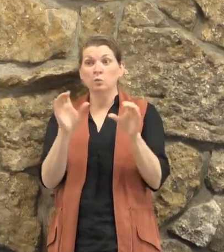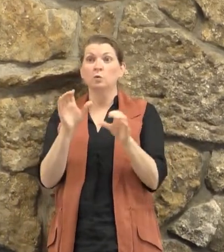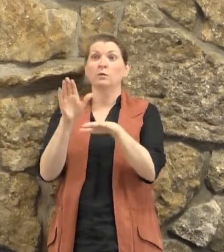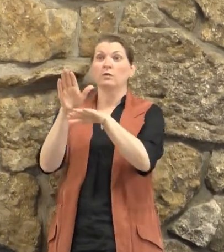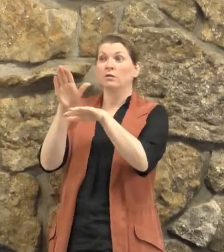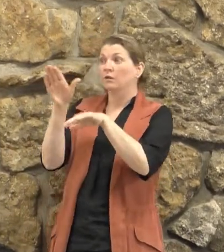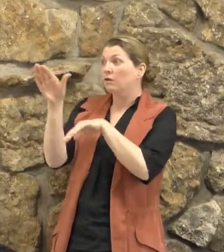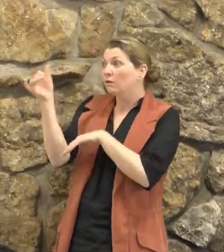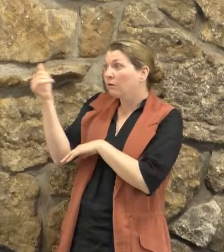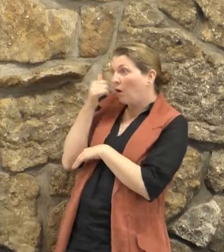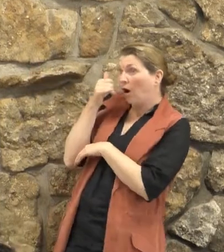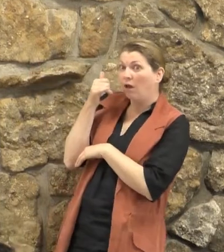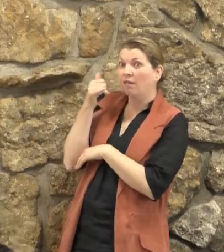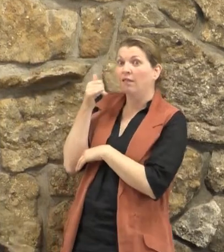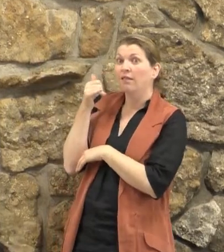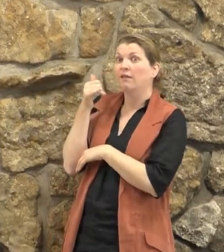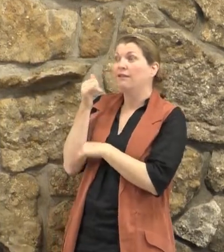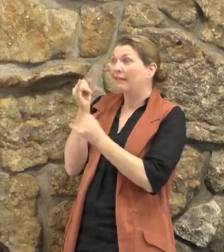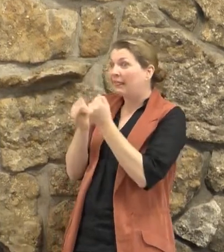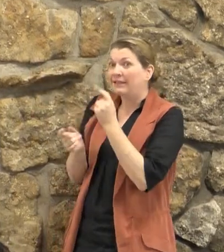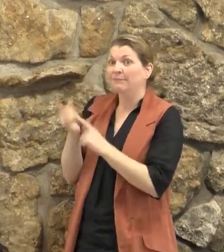charge for services.